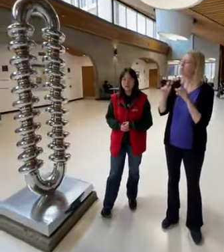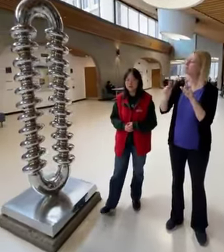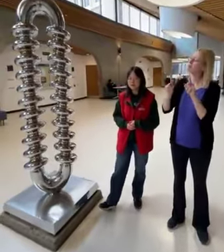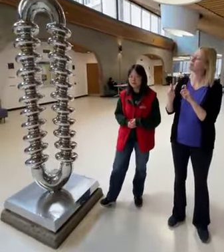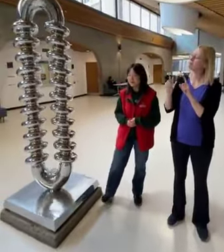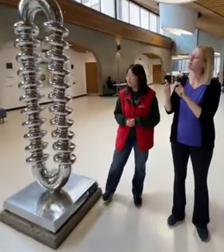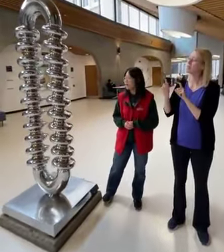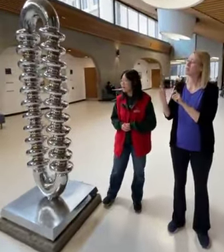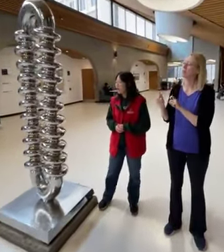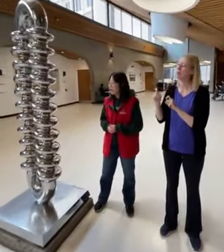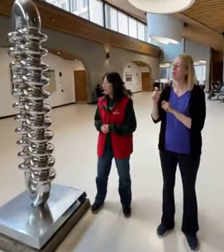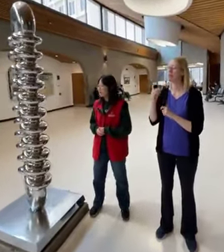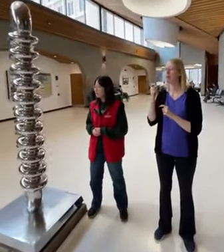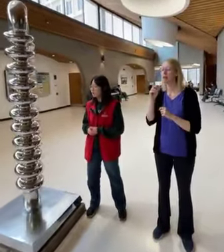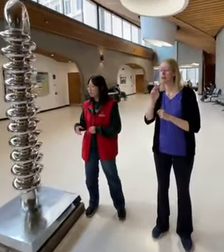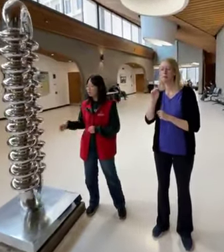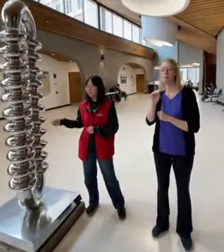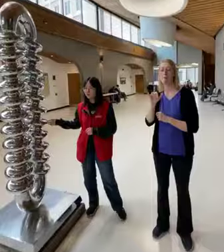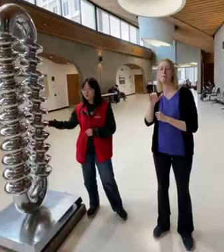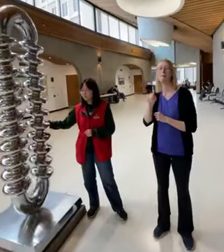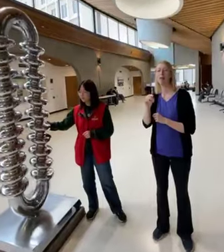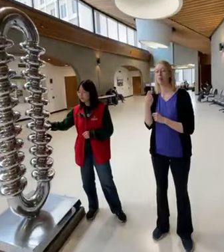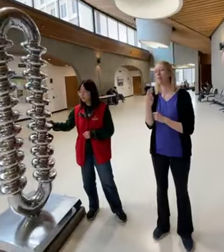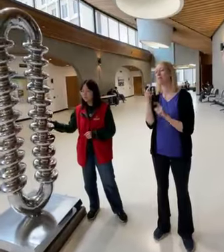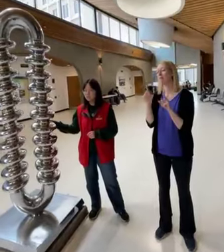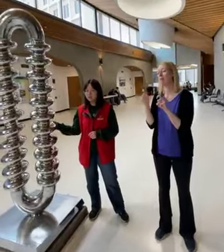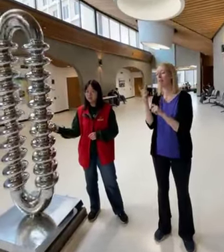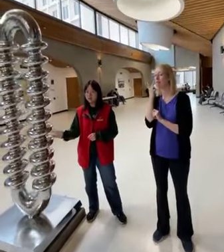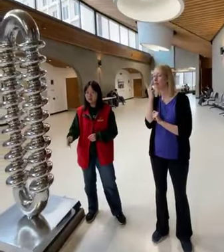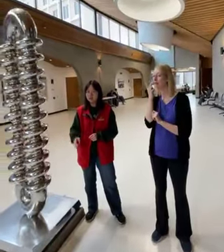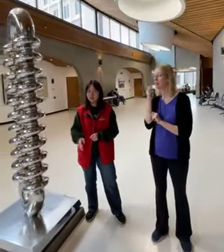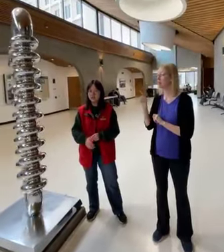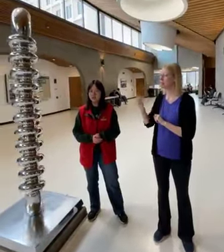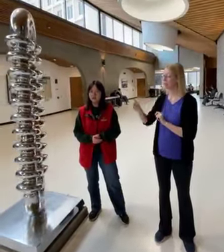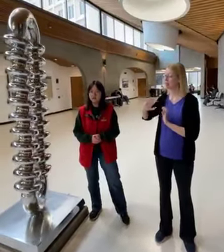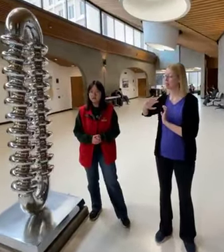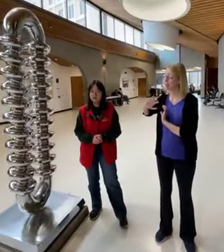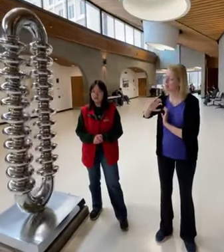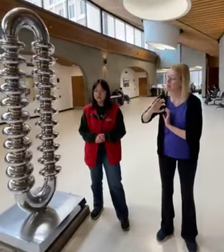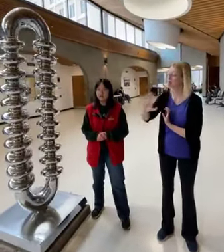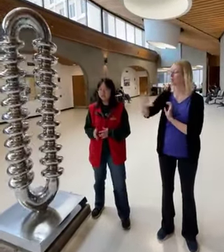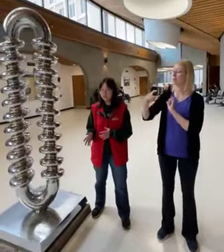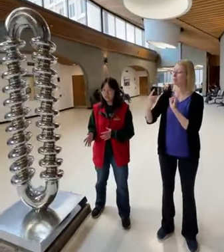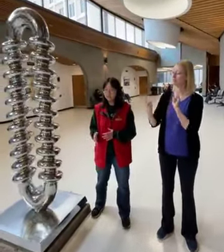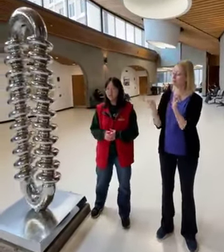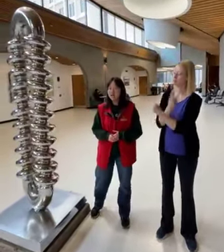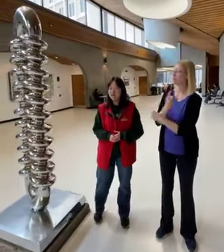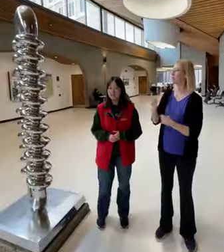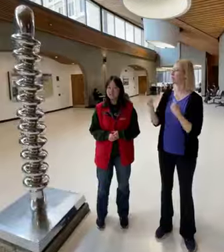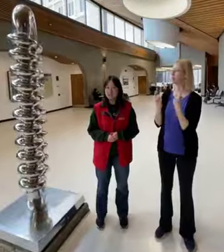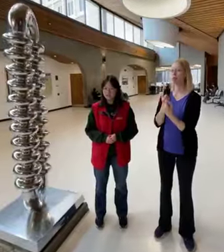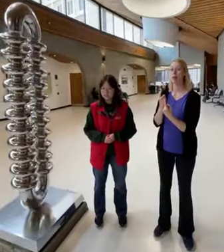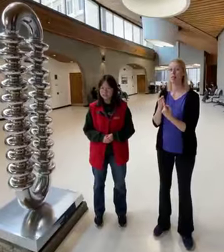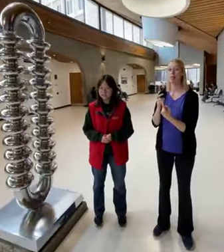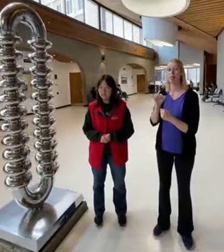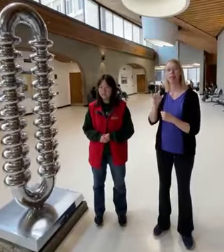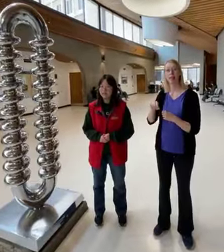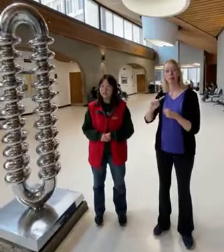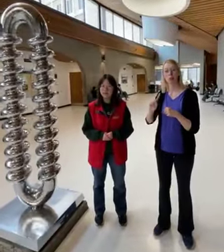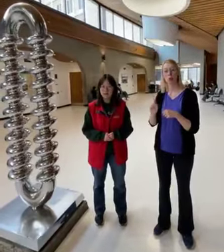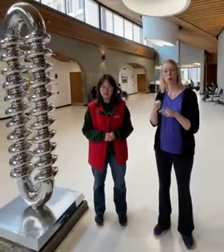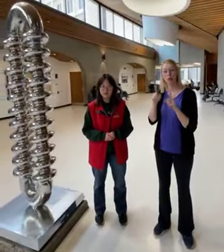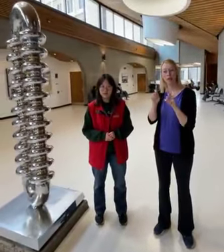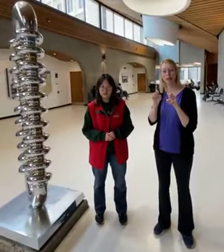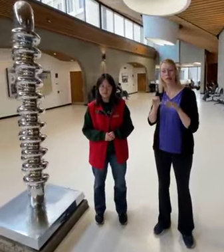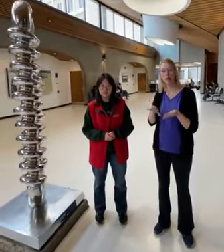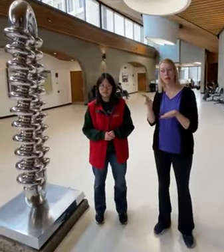of truth it held in a sense. So before one of his upcoming exams, he spun the Zipper, and apparently, as she says, that is the only exam